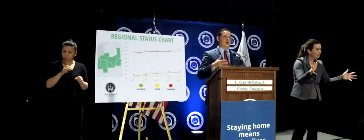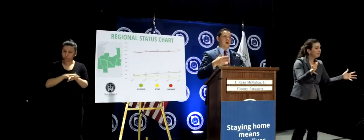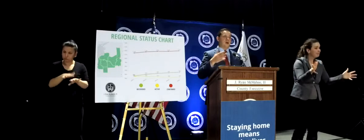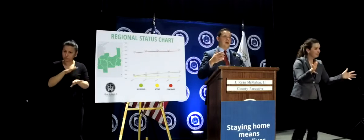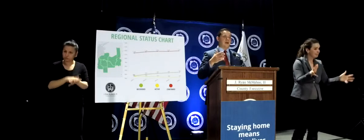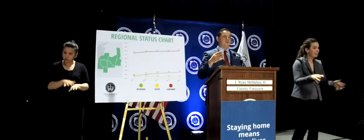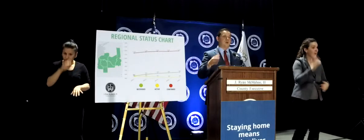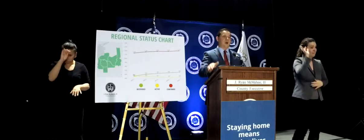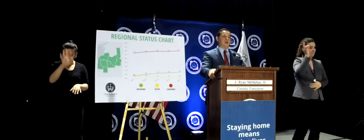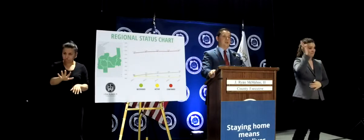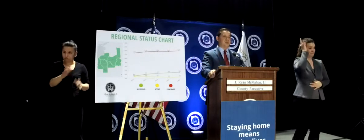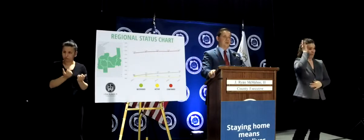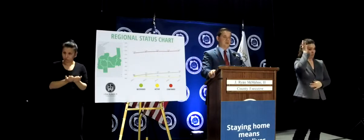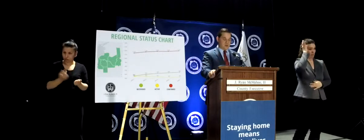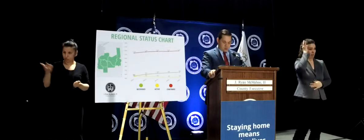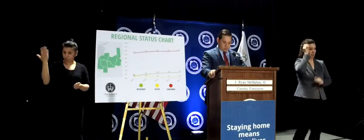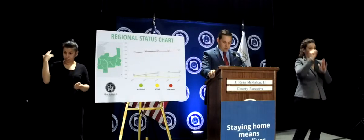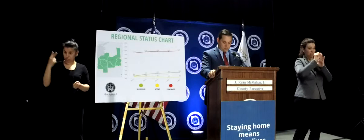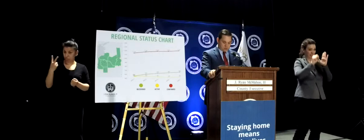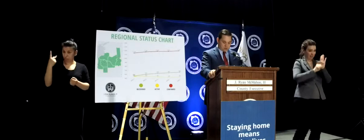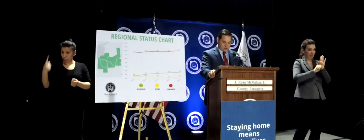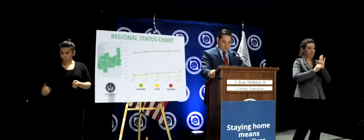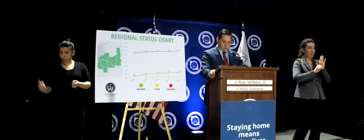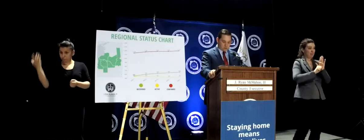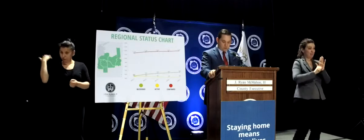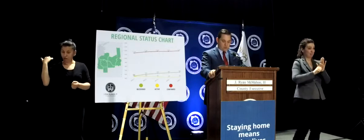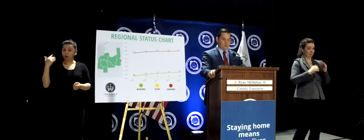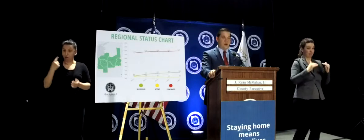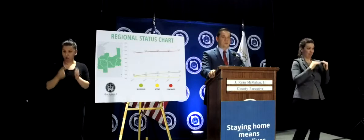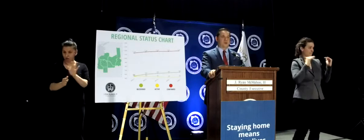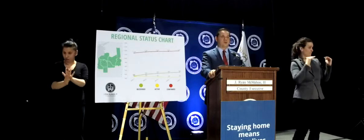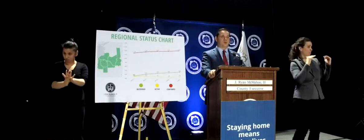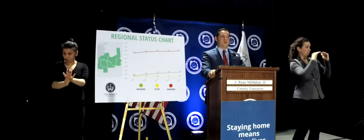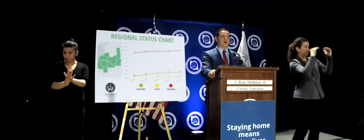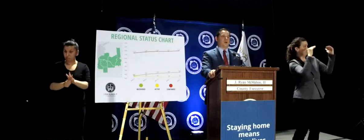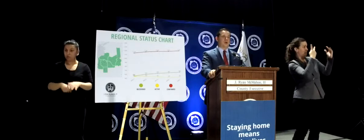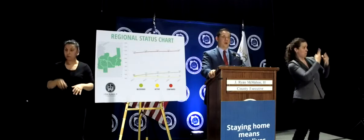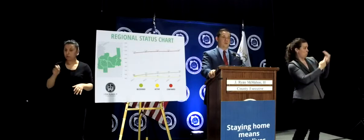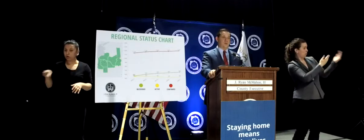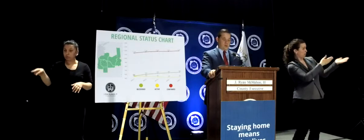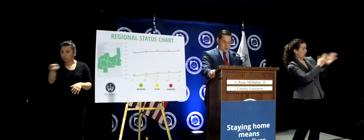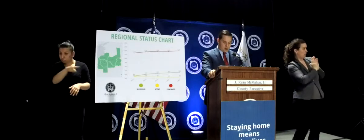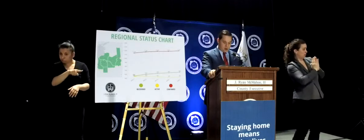before our effort, our initiative. But because of you, you've helped us with